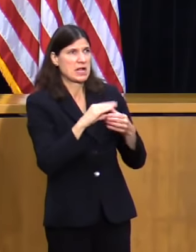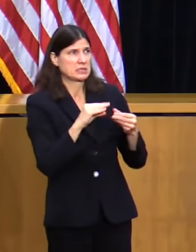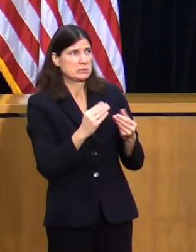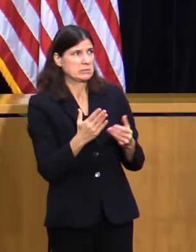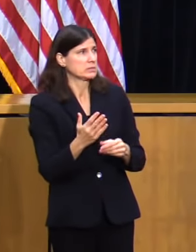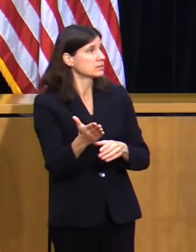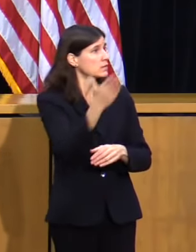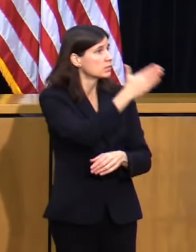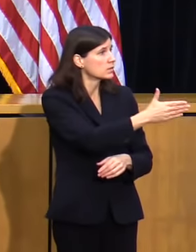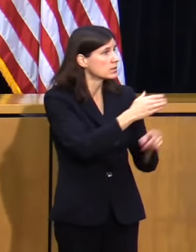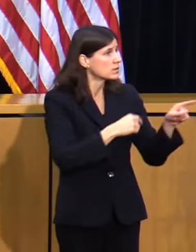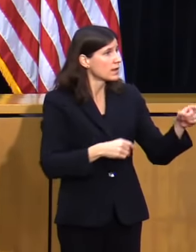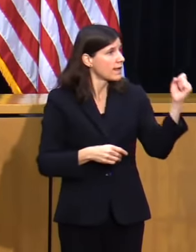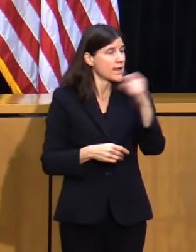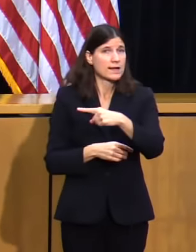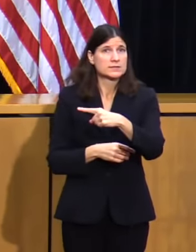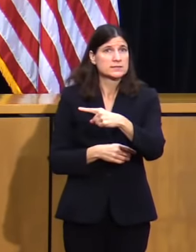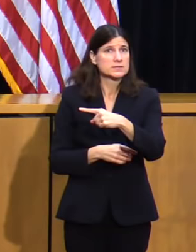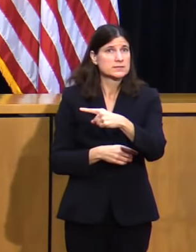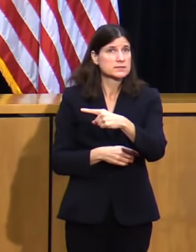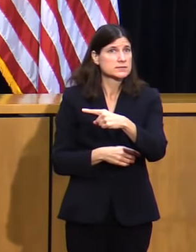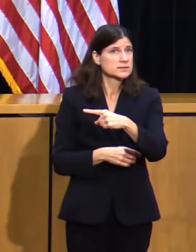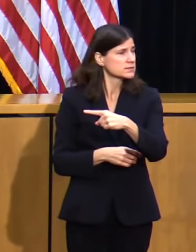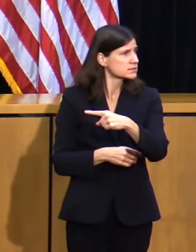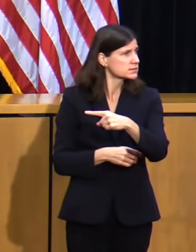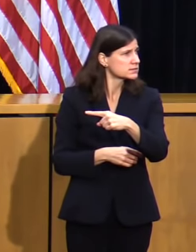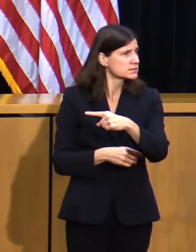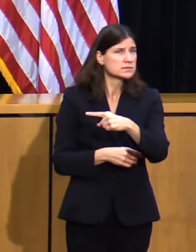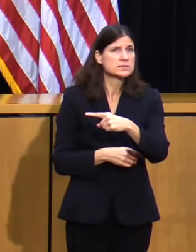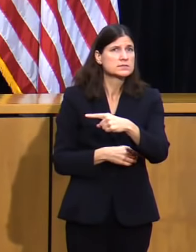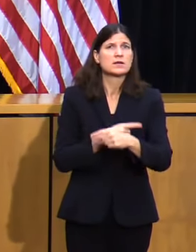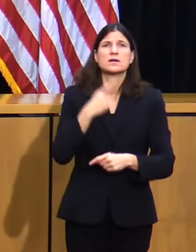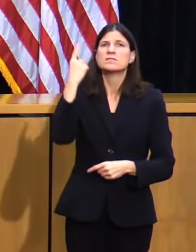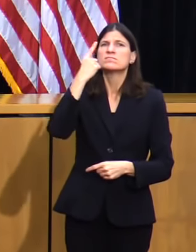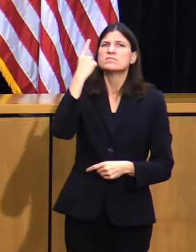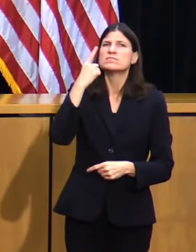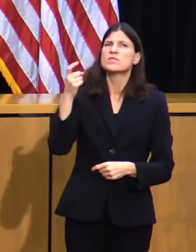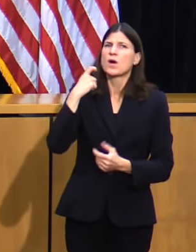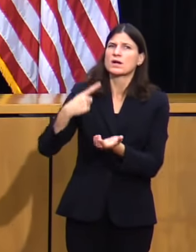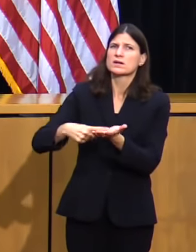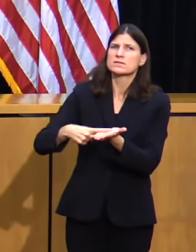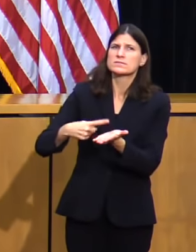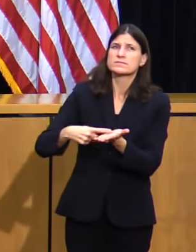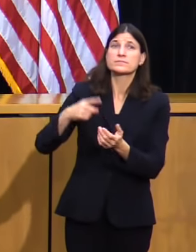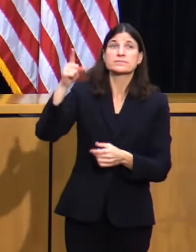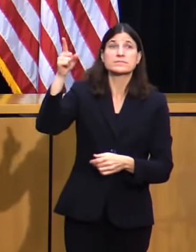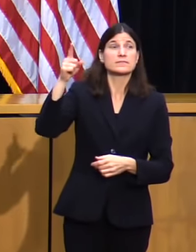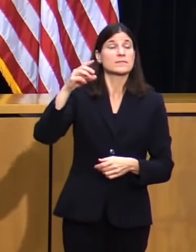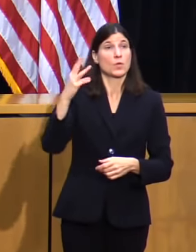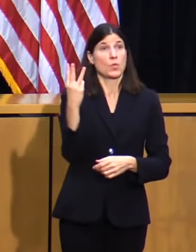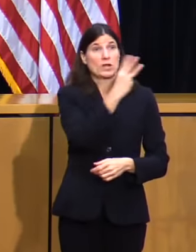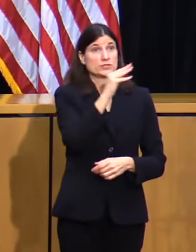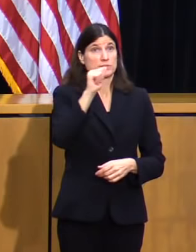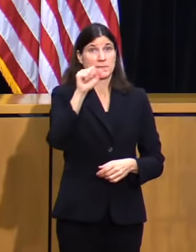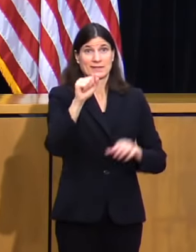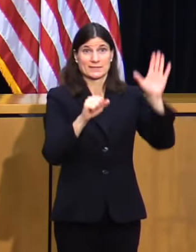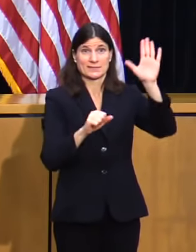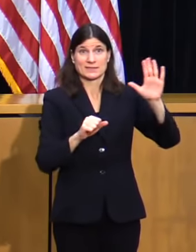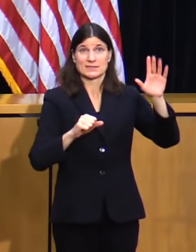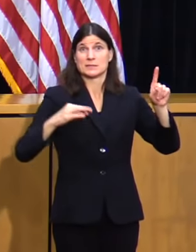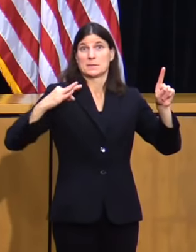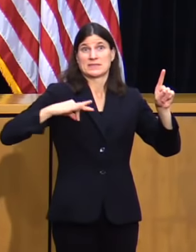in Pittsfield, we're seeing restaurants shut down. Say again? Out in Pittsfield, they're having a huge issue out there. Restaurants are only doing takeout and delivery at this